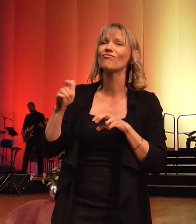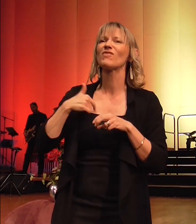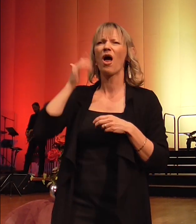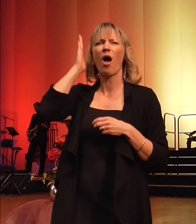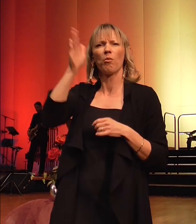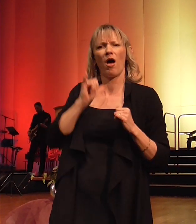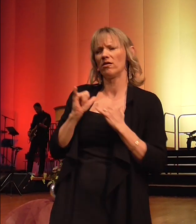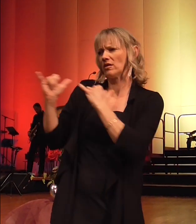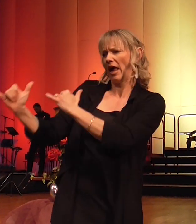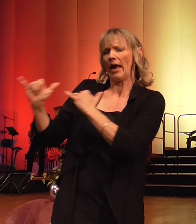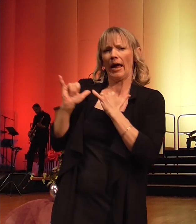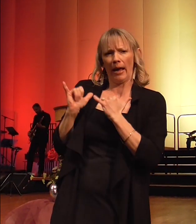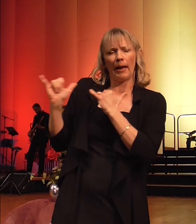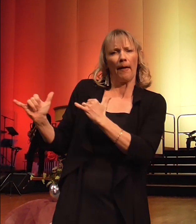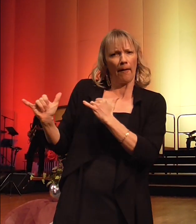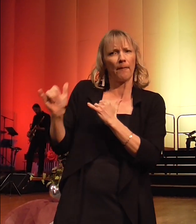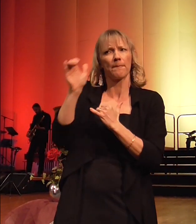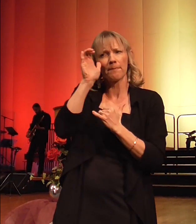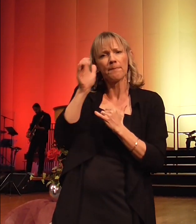pay you back in